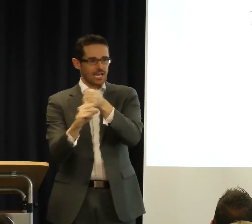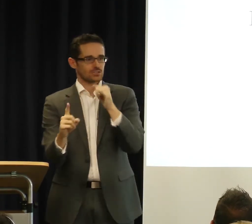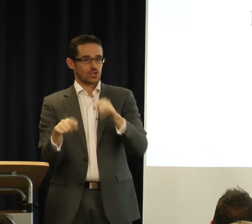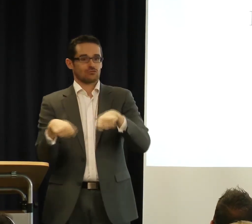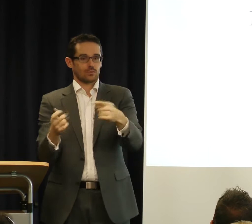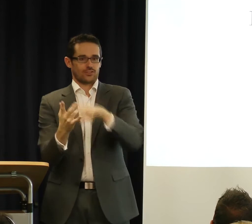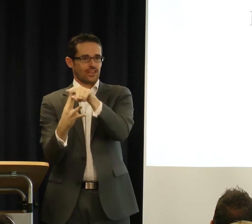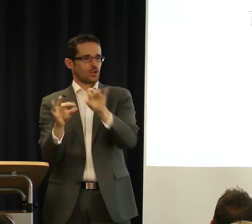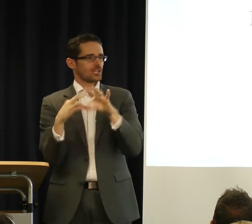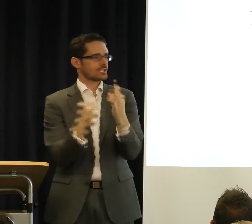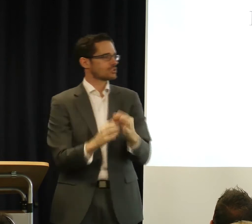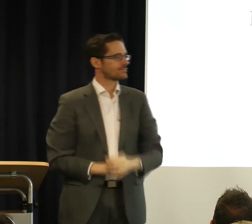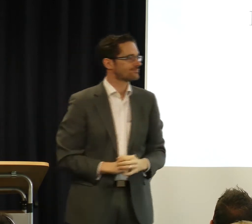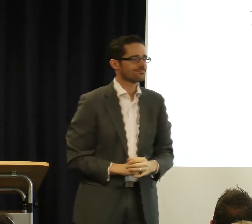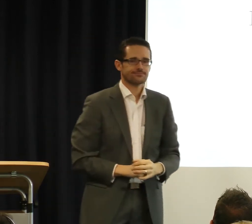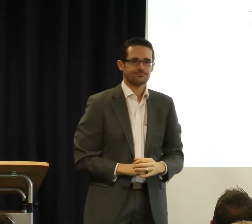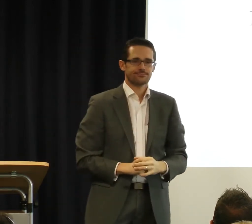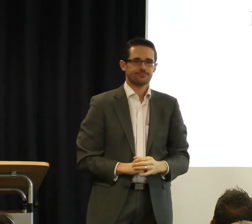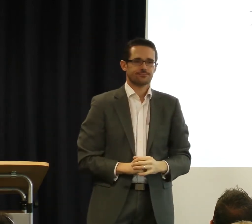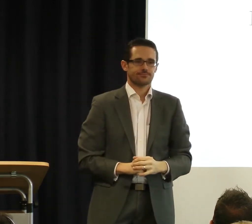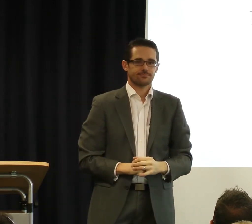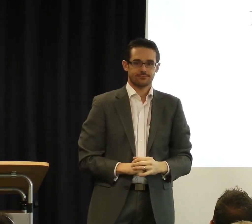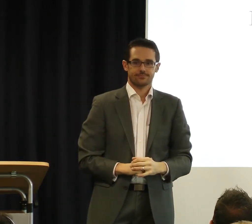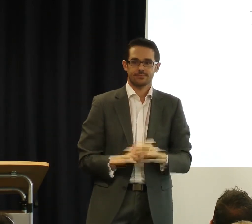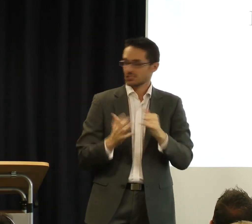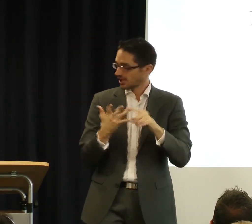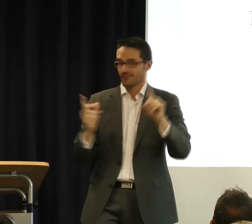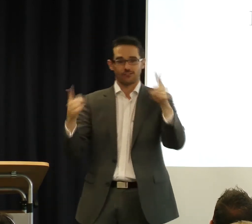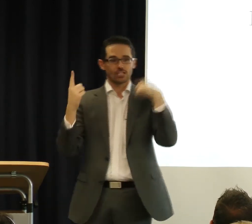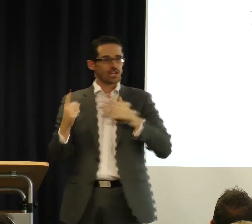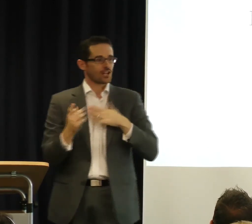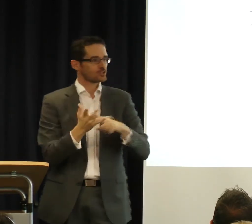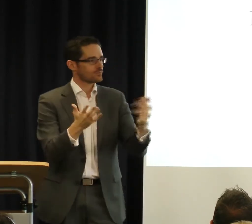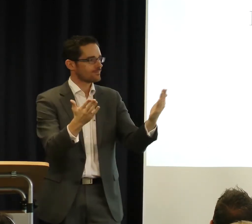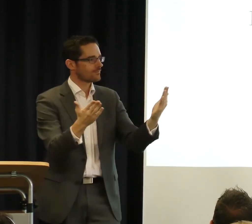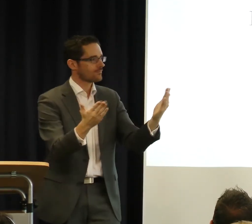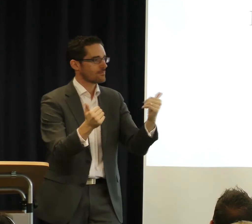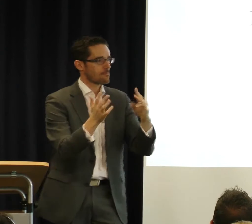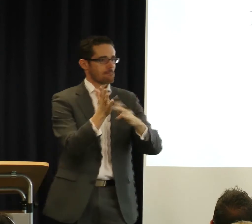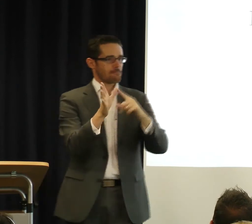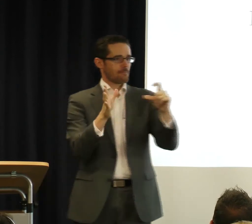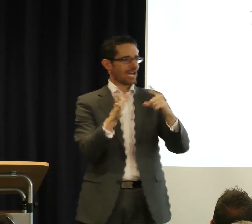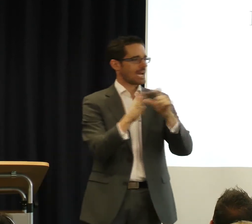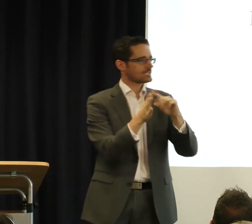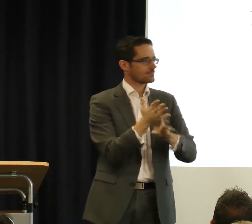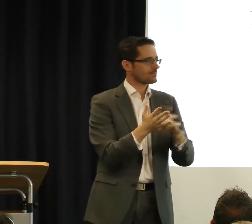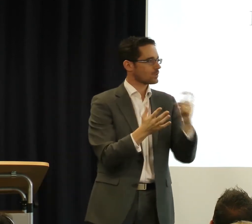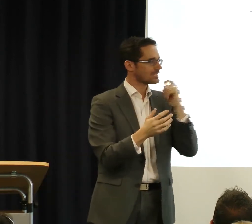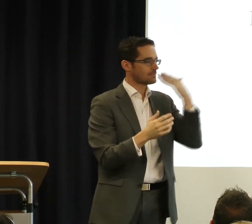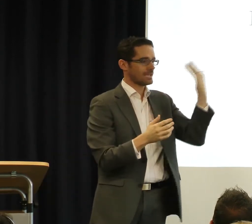impact, and support that he provided to that particular organisation and those communities. So first of all, I'd like to welcome Mac